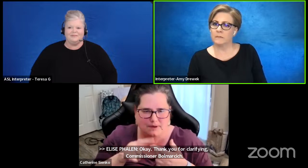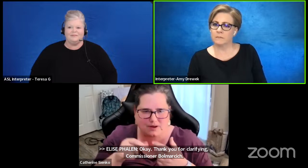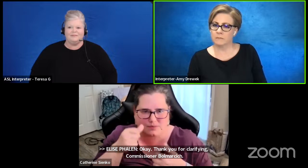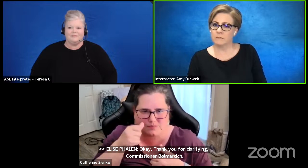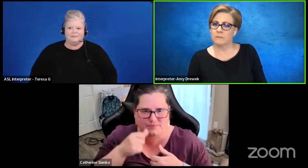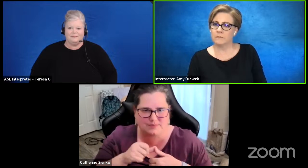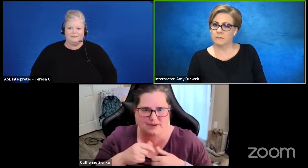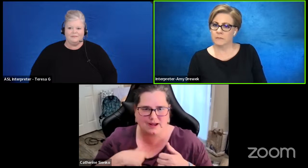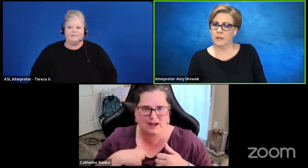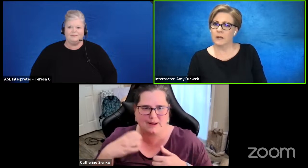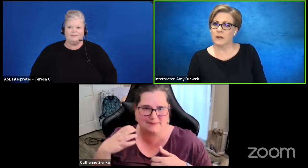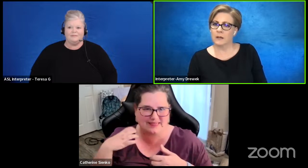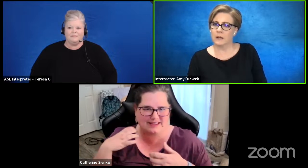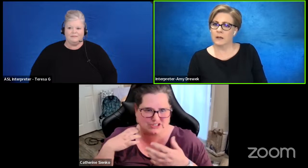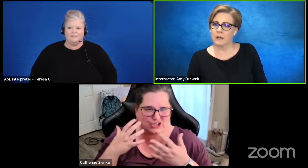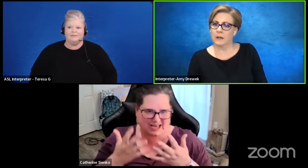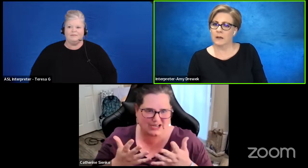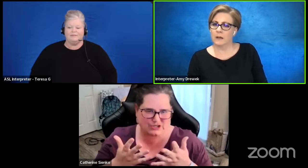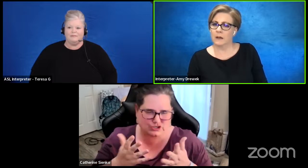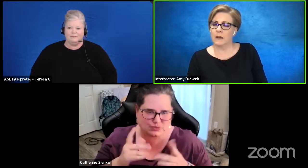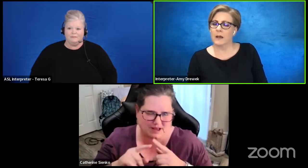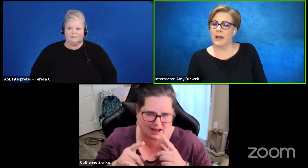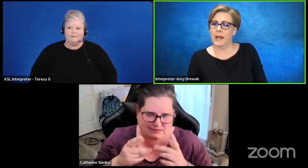Commissioner Cohen,